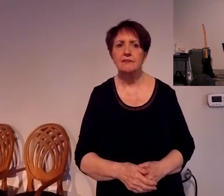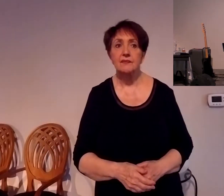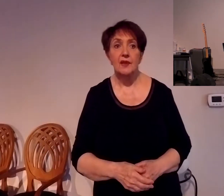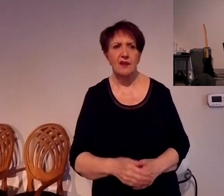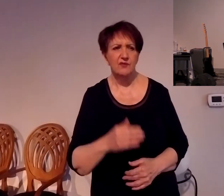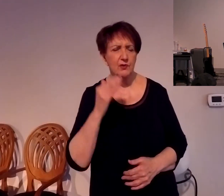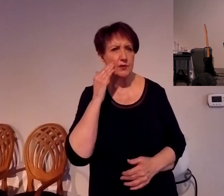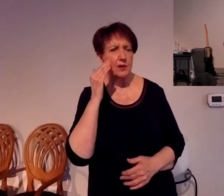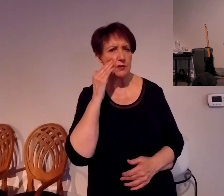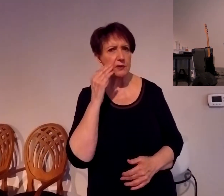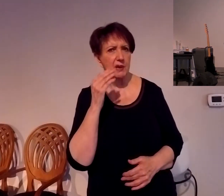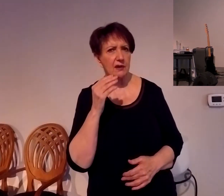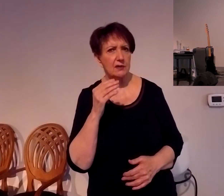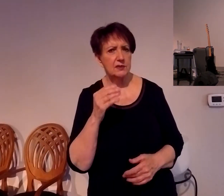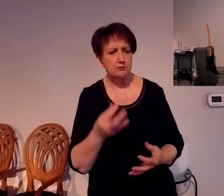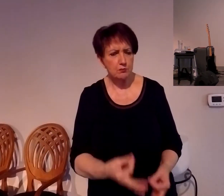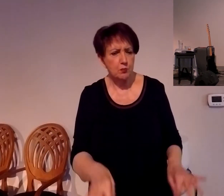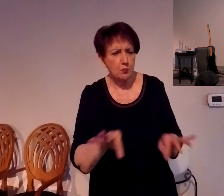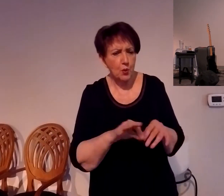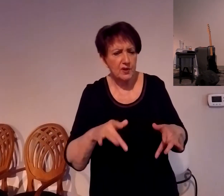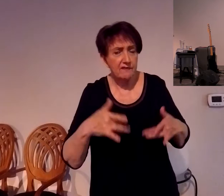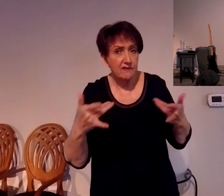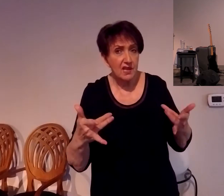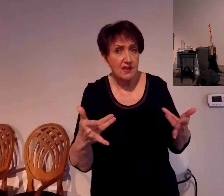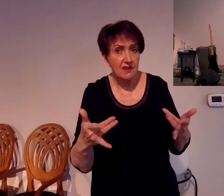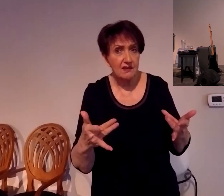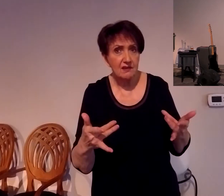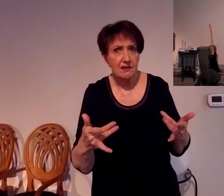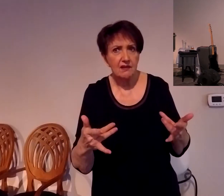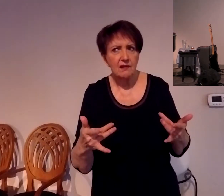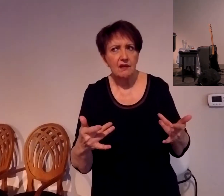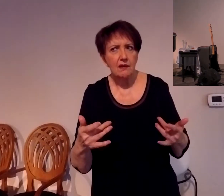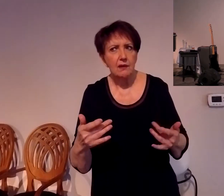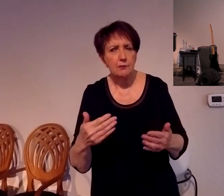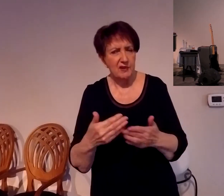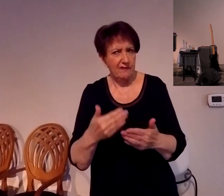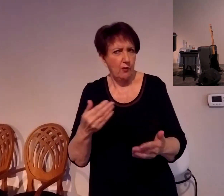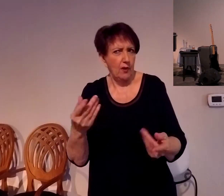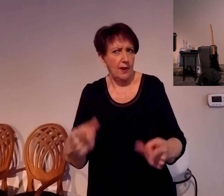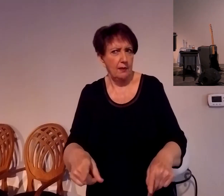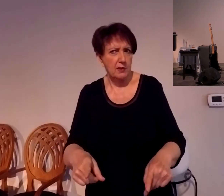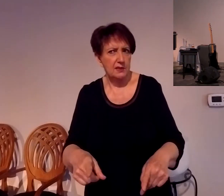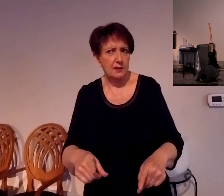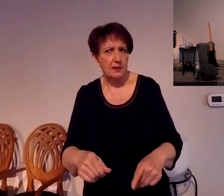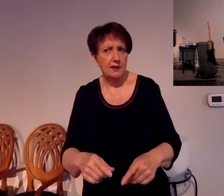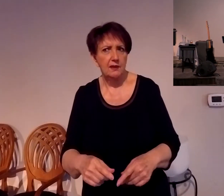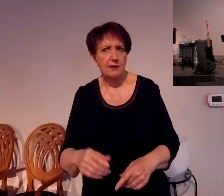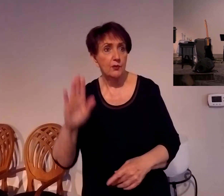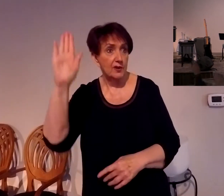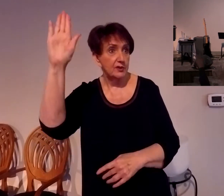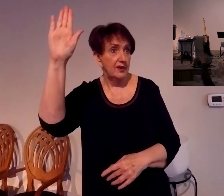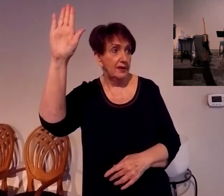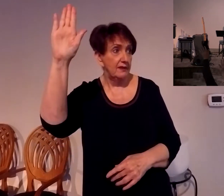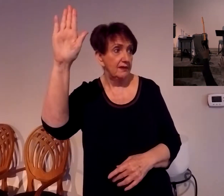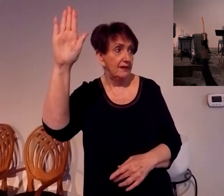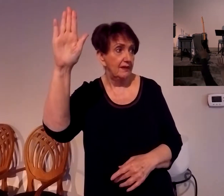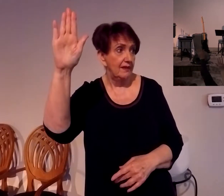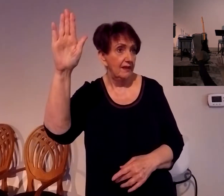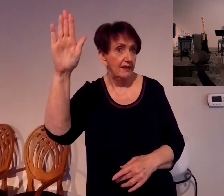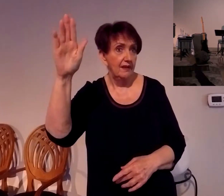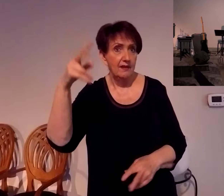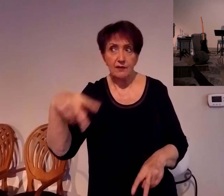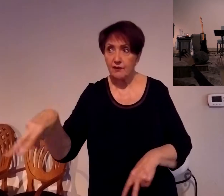about a significant event or had some clue about that before it happened? Raise your hand if you have.